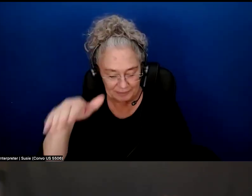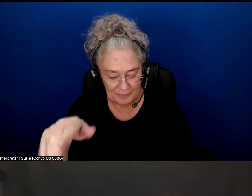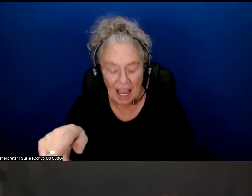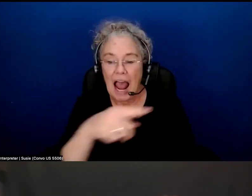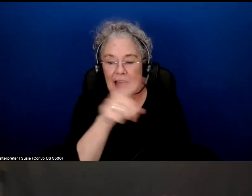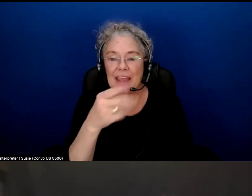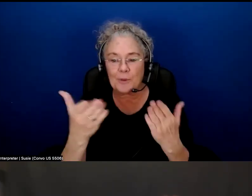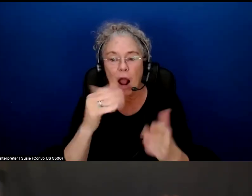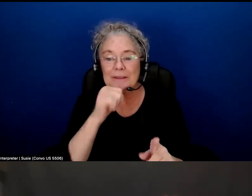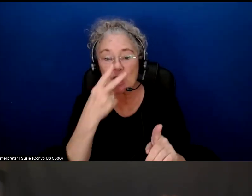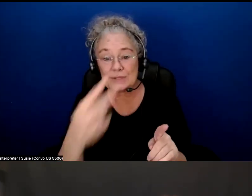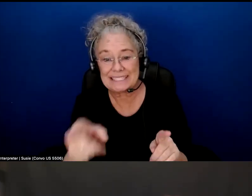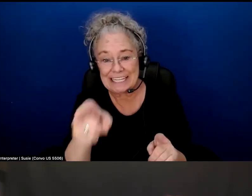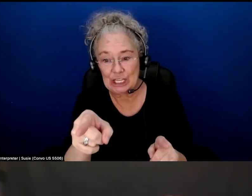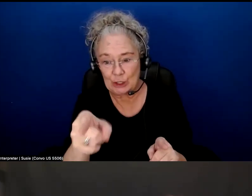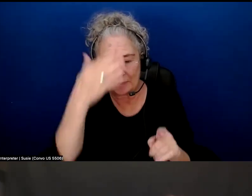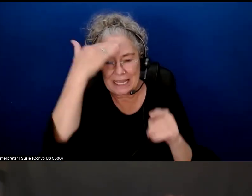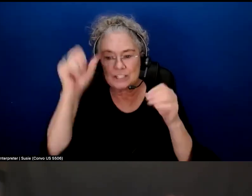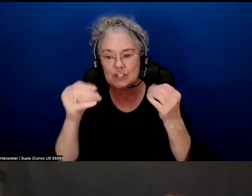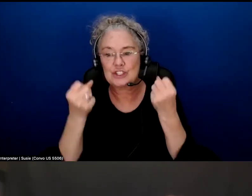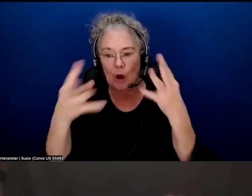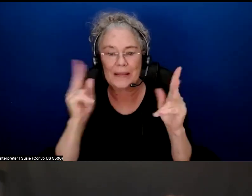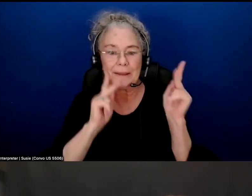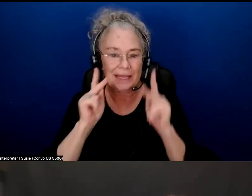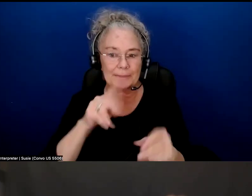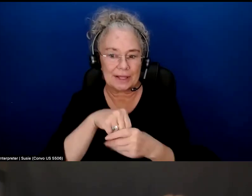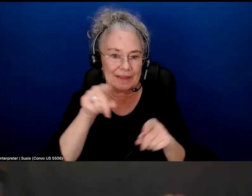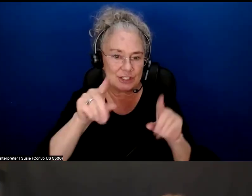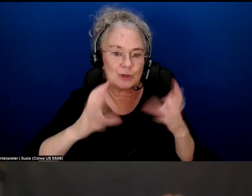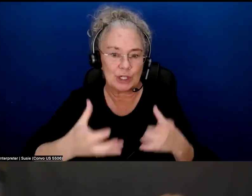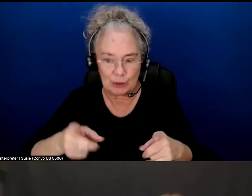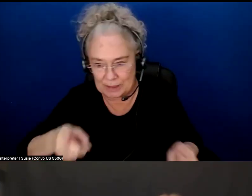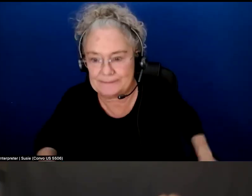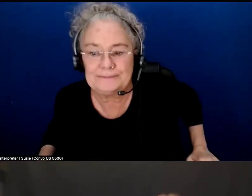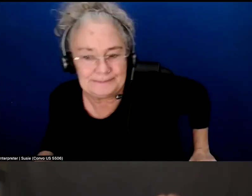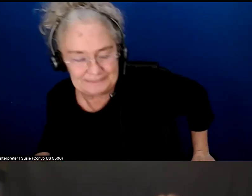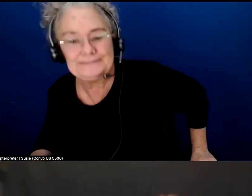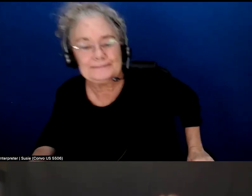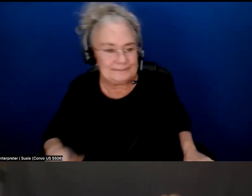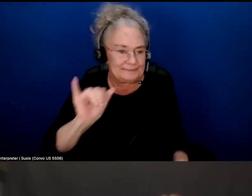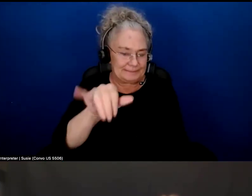Okay, sorry. They probably don't see you because there's so many people in this group.